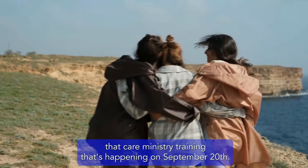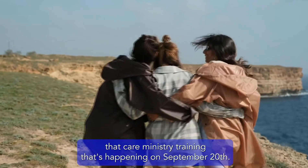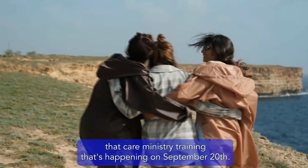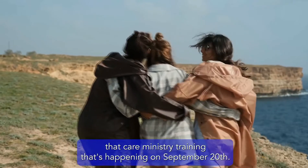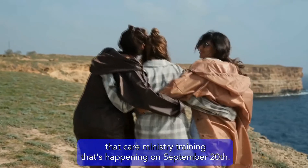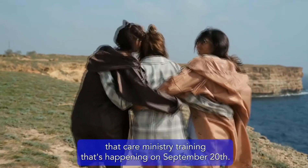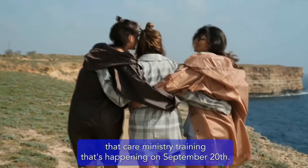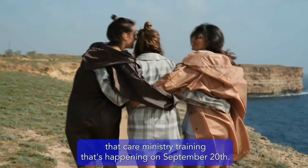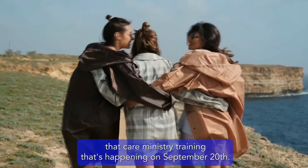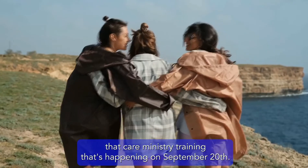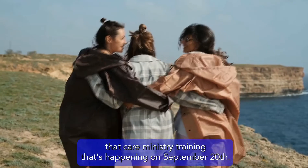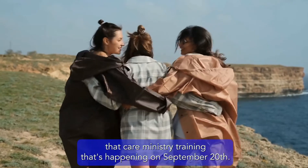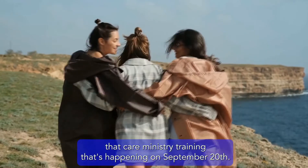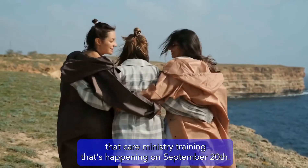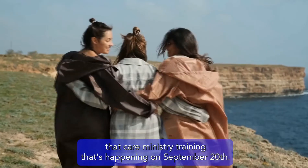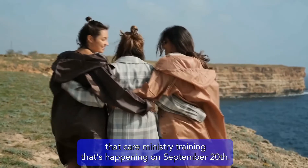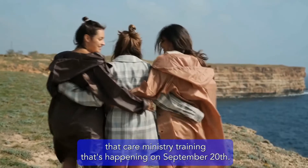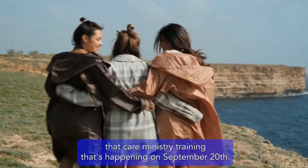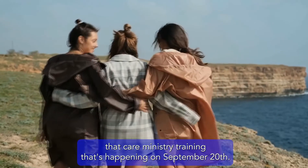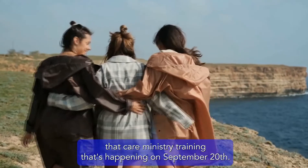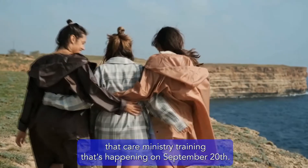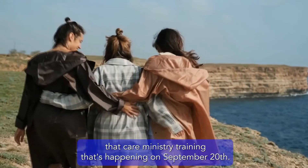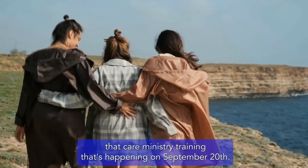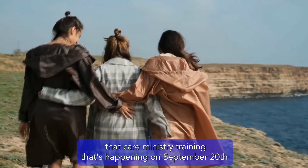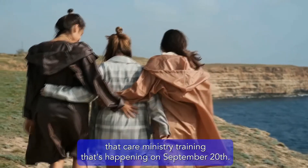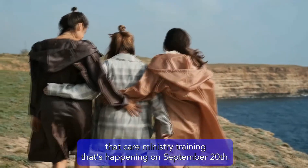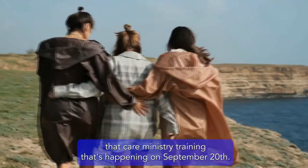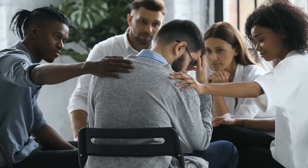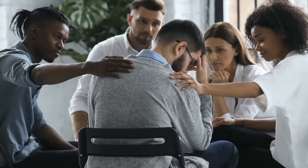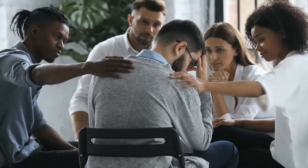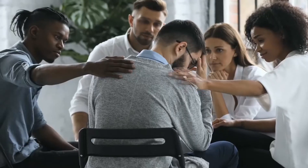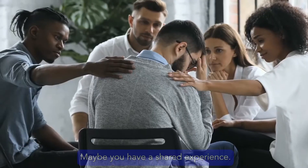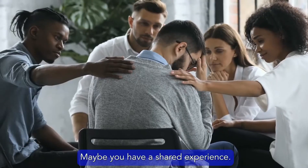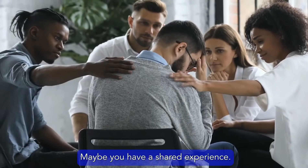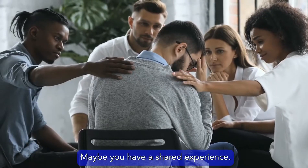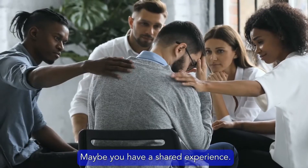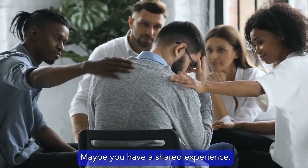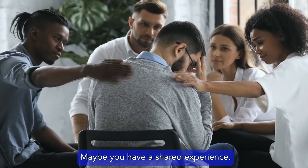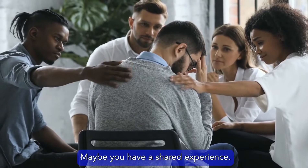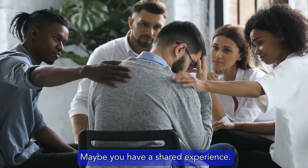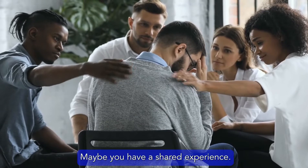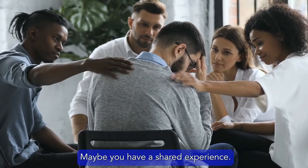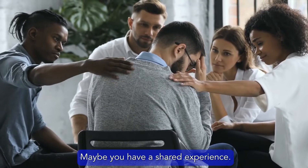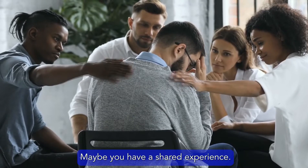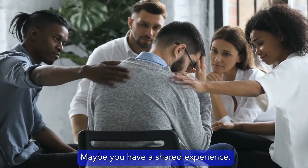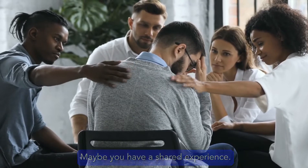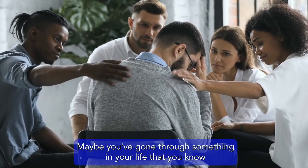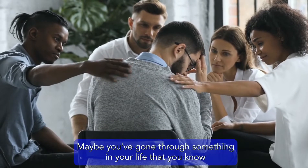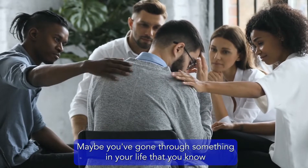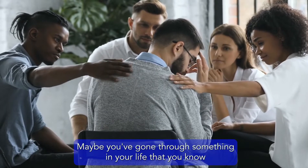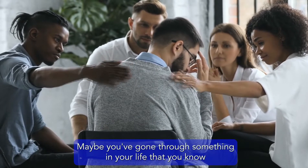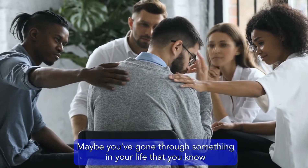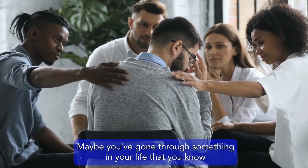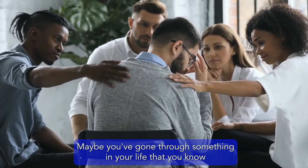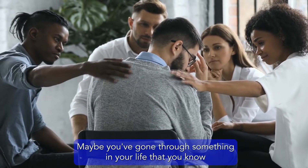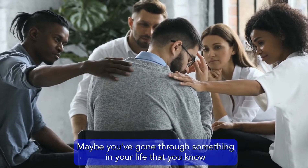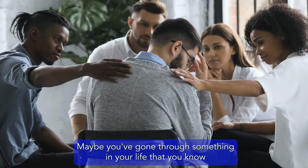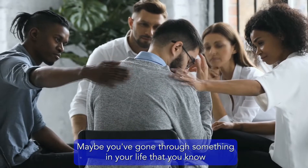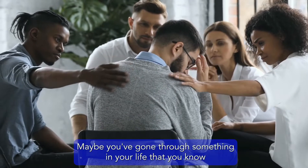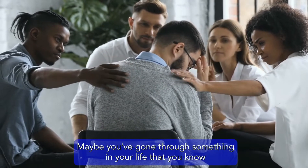and joining that care ministry training that's happening on September 20th. Maybe you have a shared experience. Maybe you've